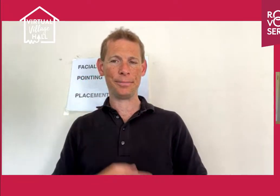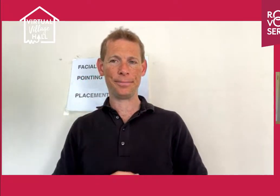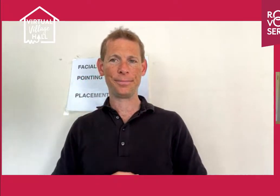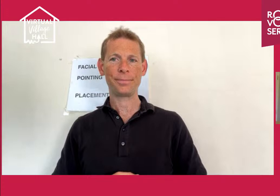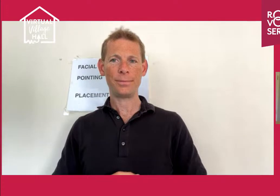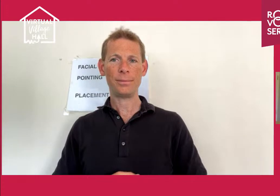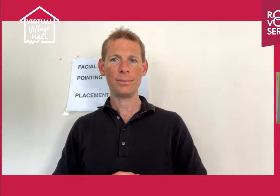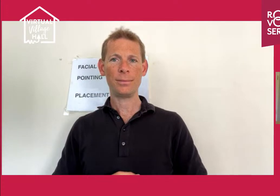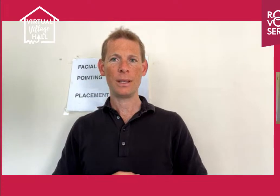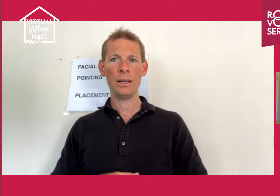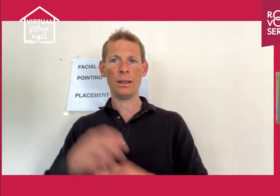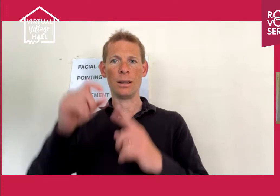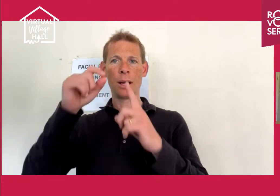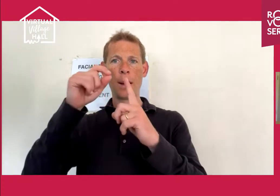Number 6 coming up.